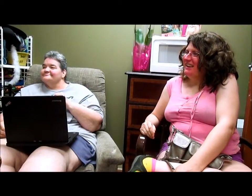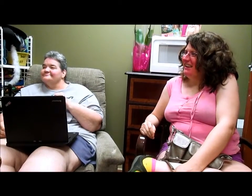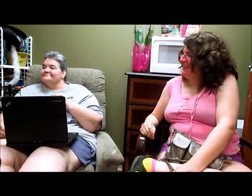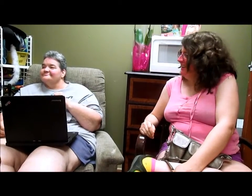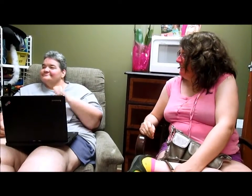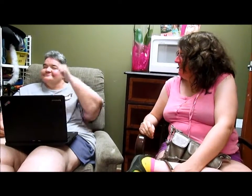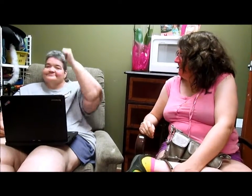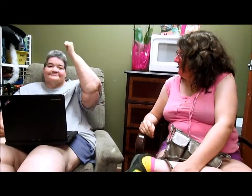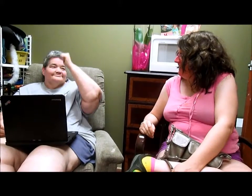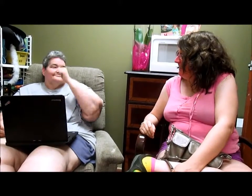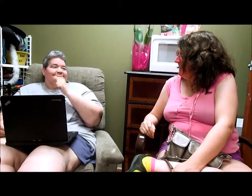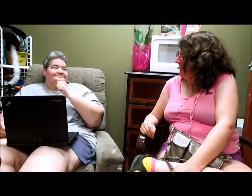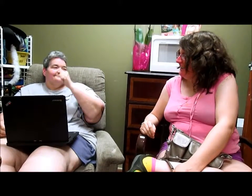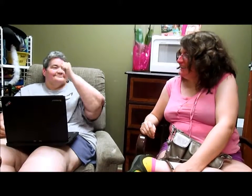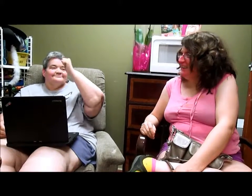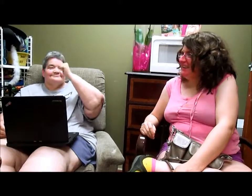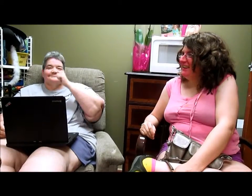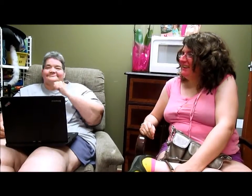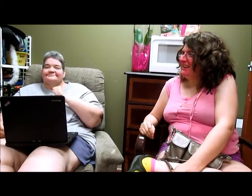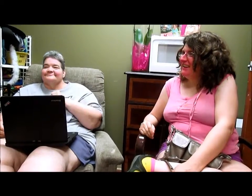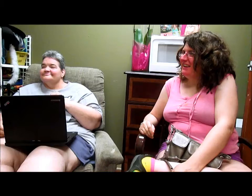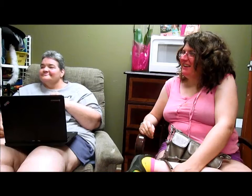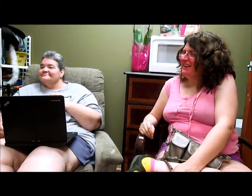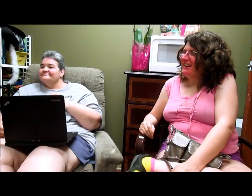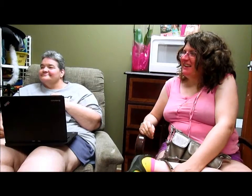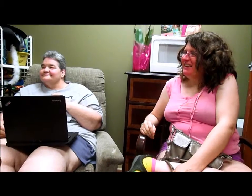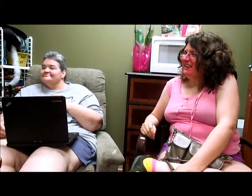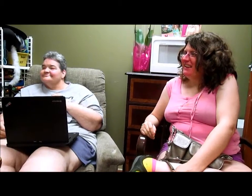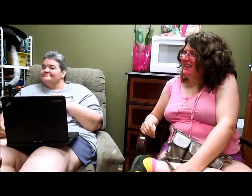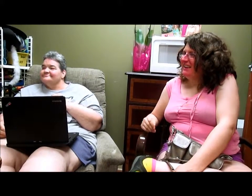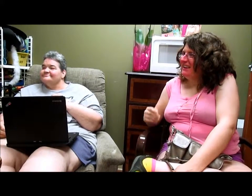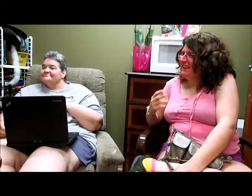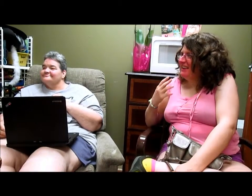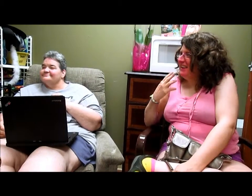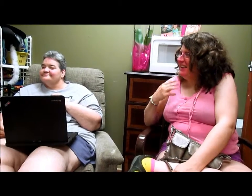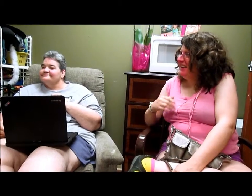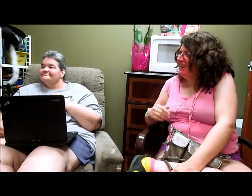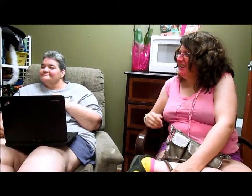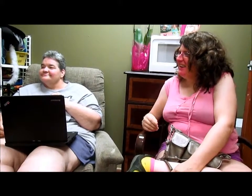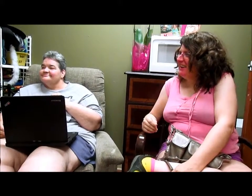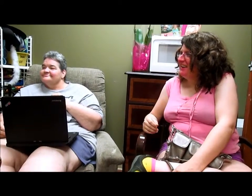but who's the boy that lives there that you like?